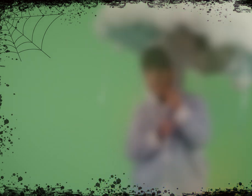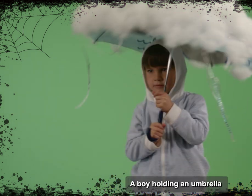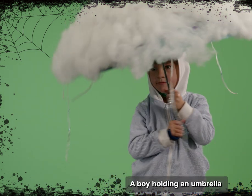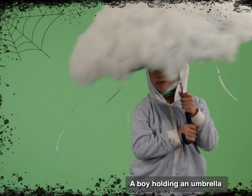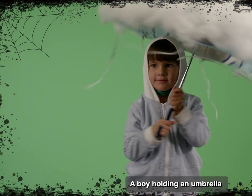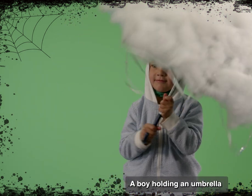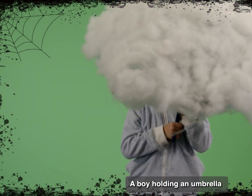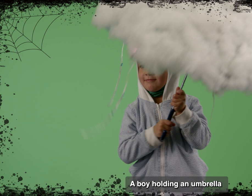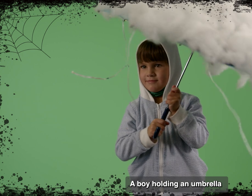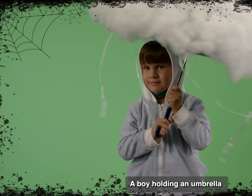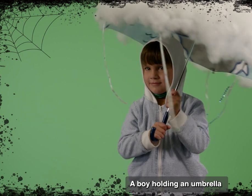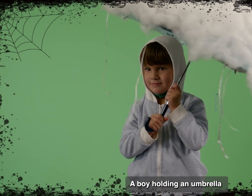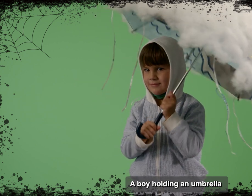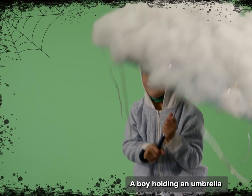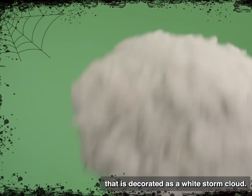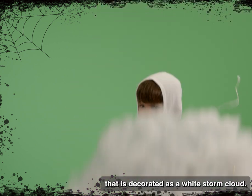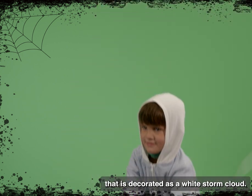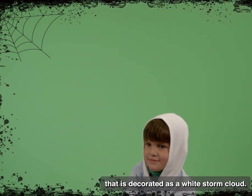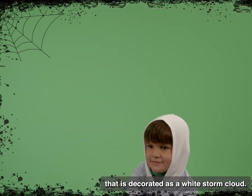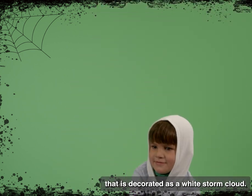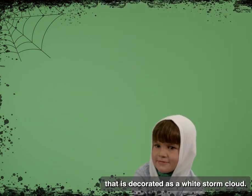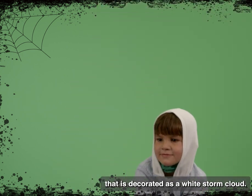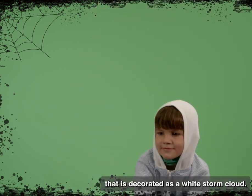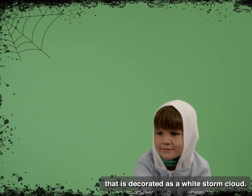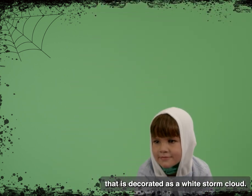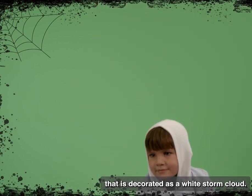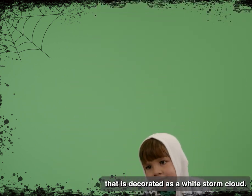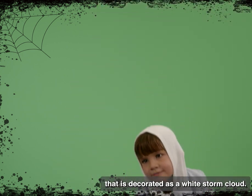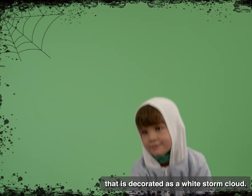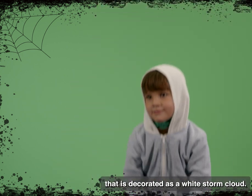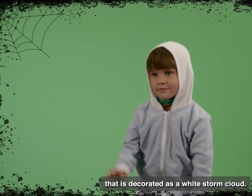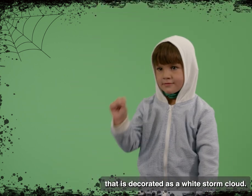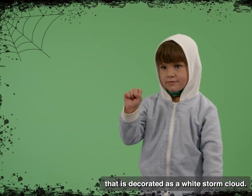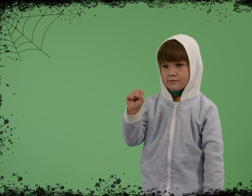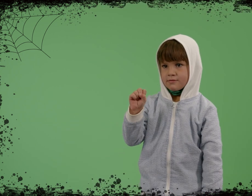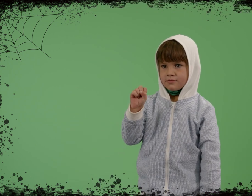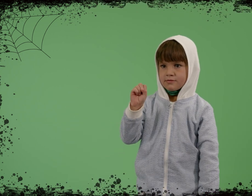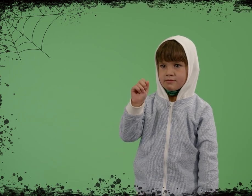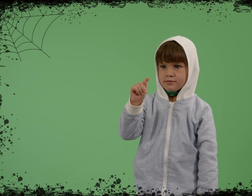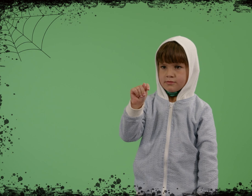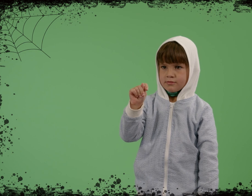A boy holding an umbrella that is decorated as a white storm cloud.